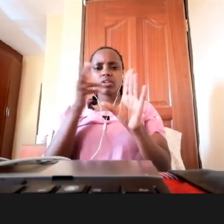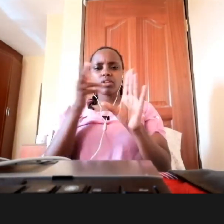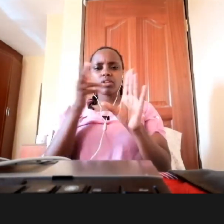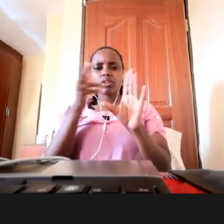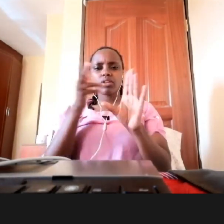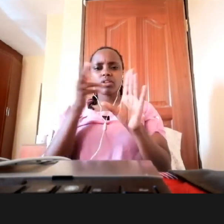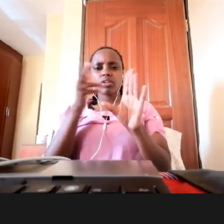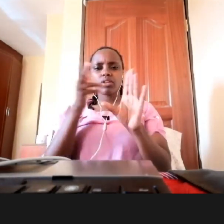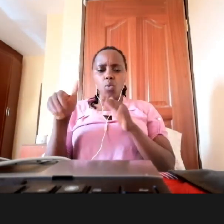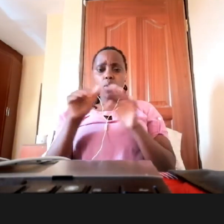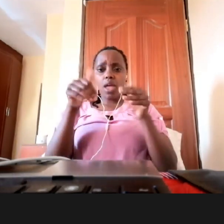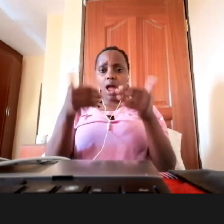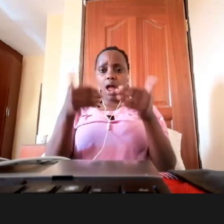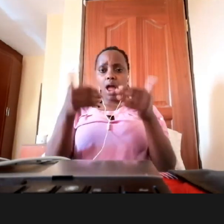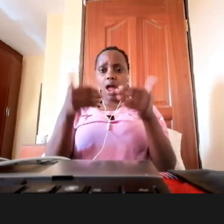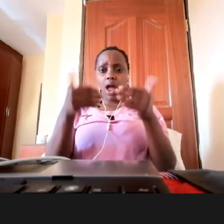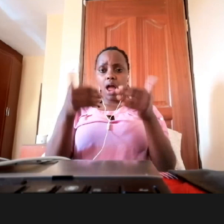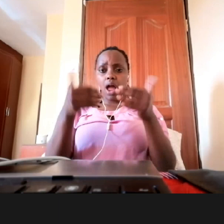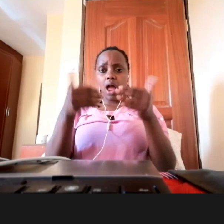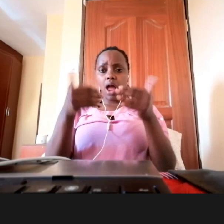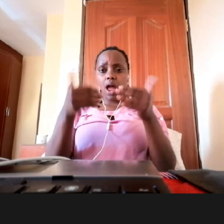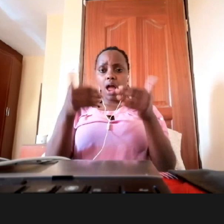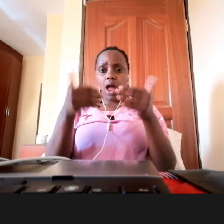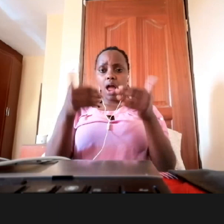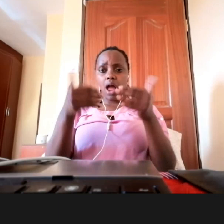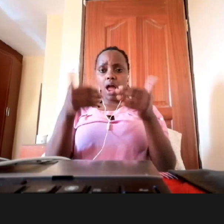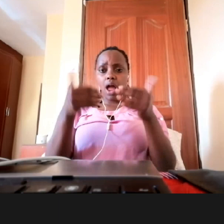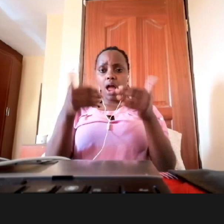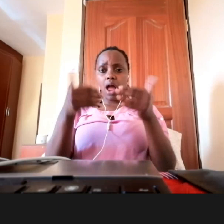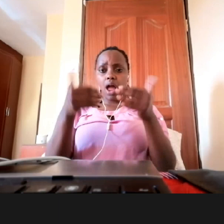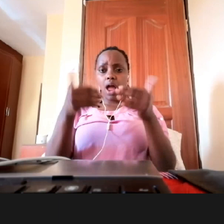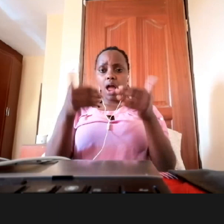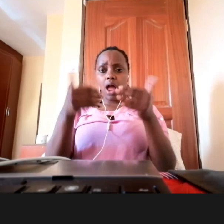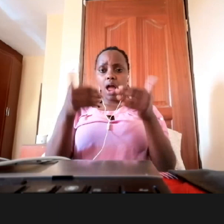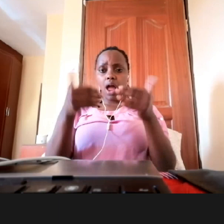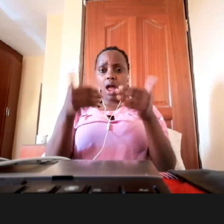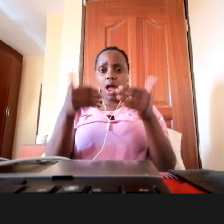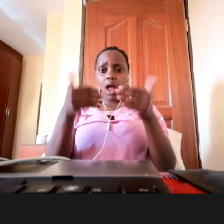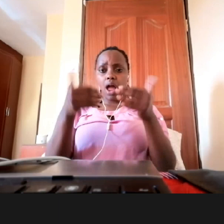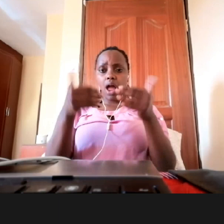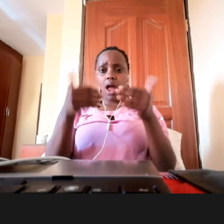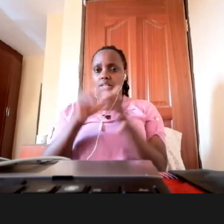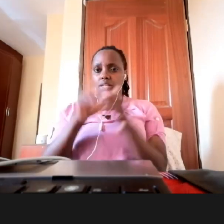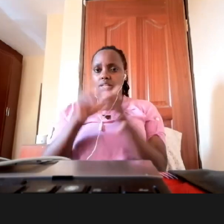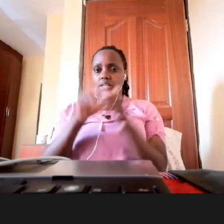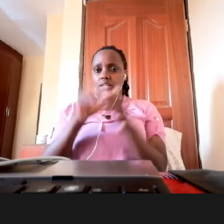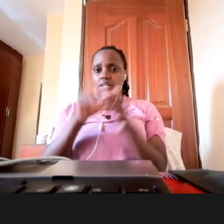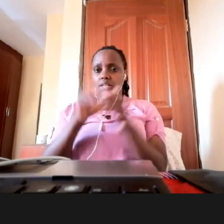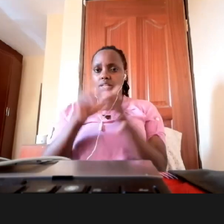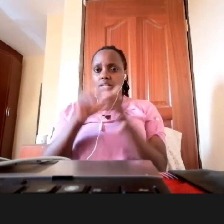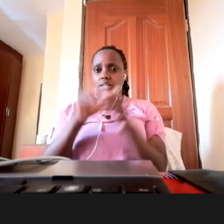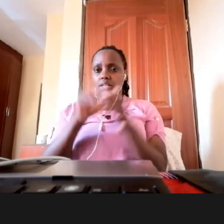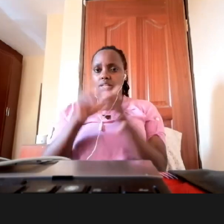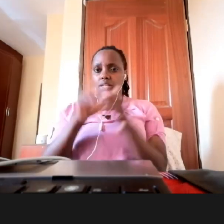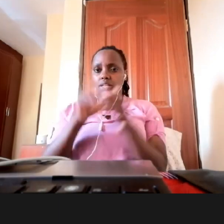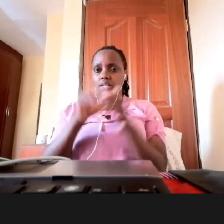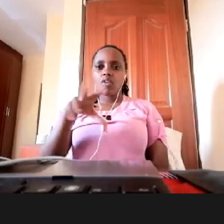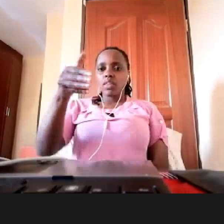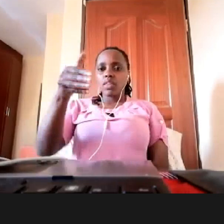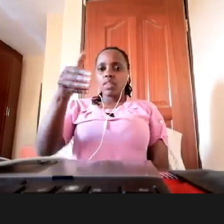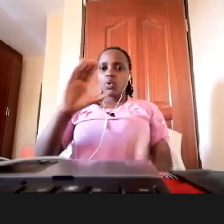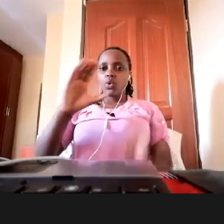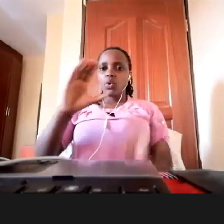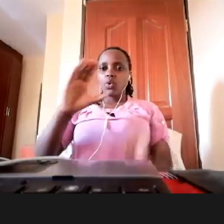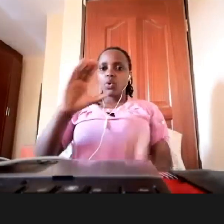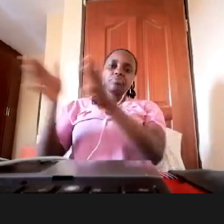model in terms of child participation, and this is a structure called Voice of the Young that is found within